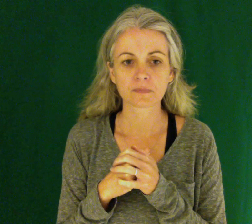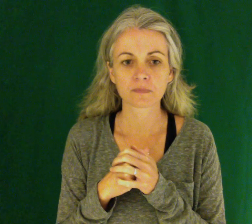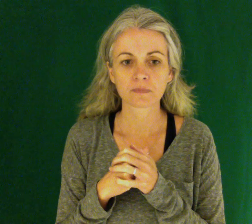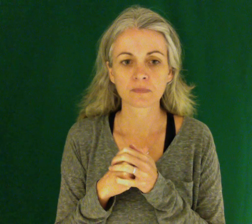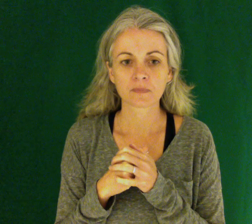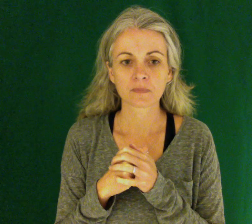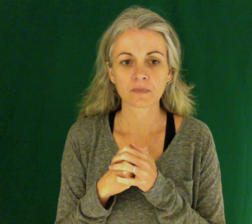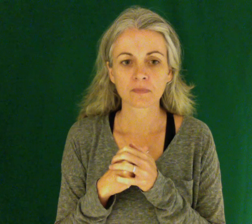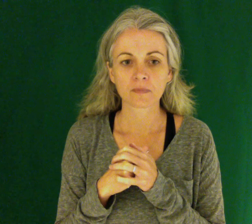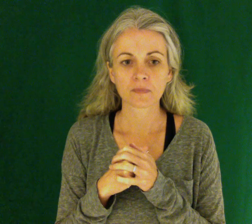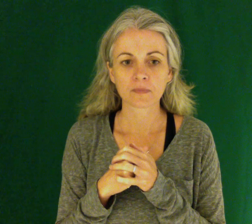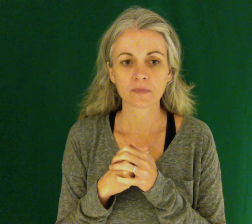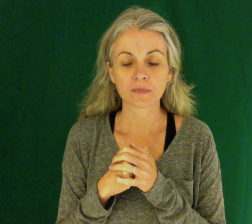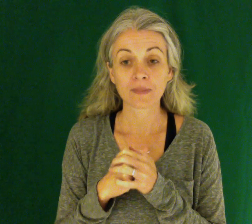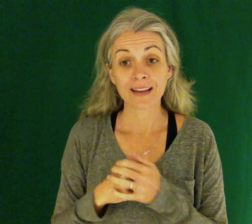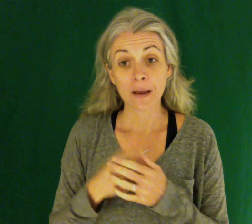So giving a talk like this,